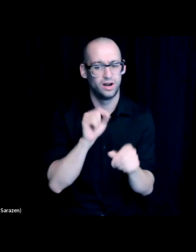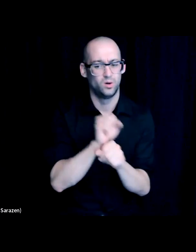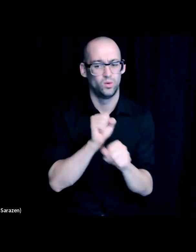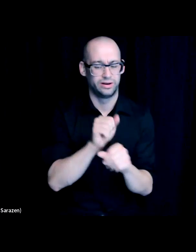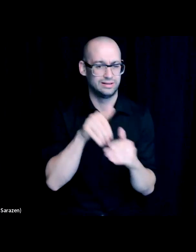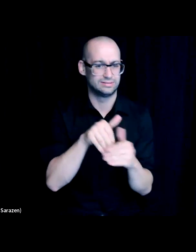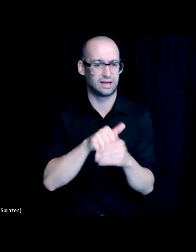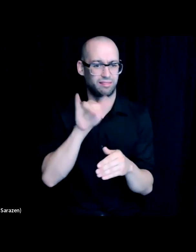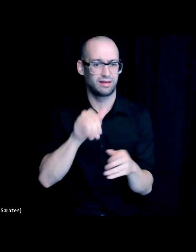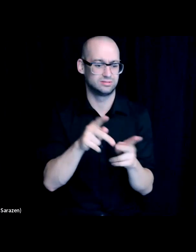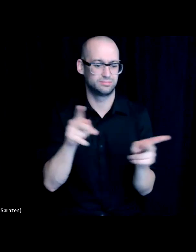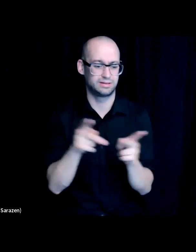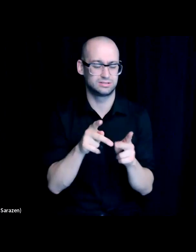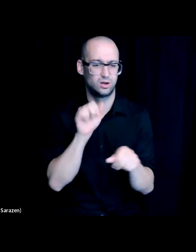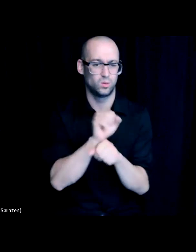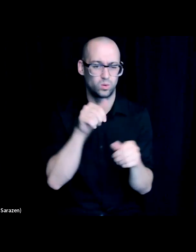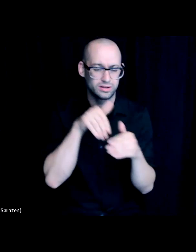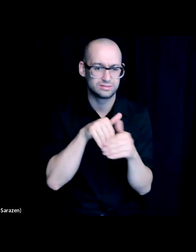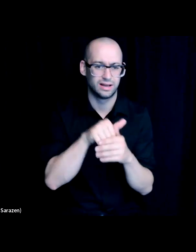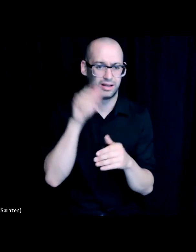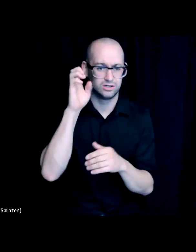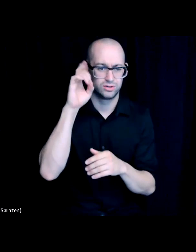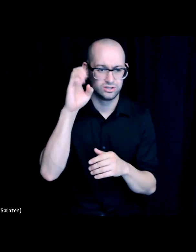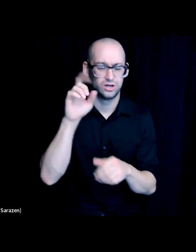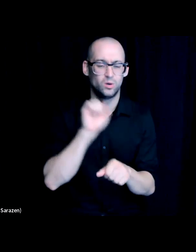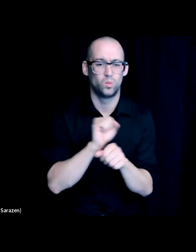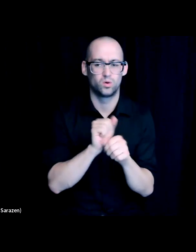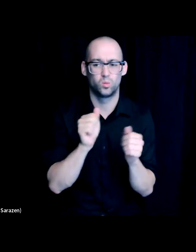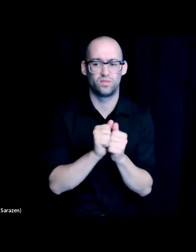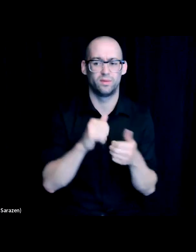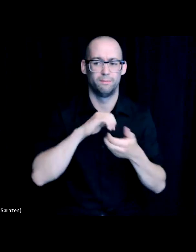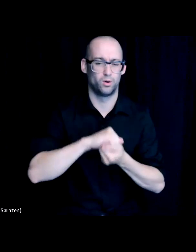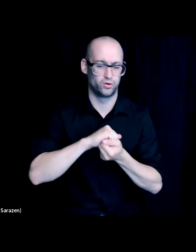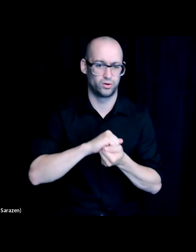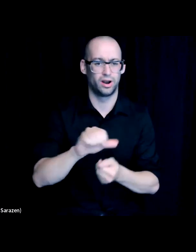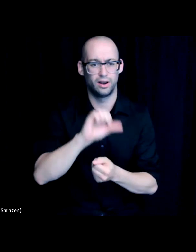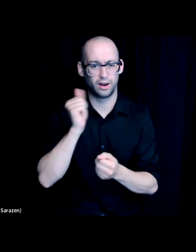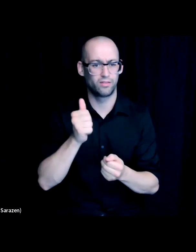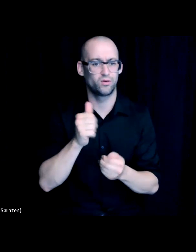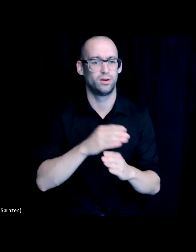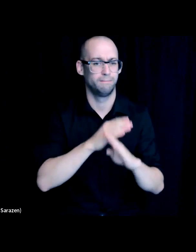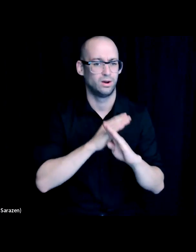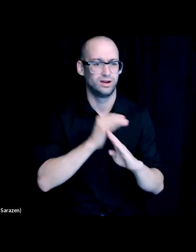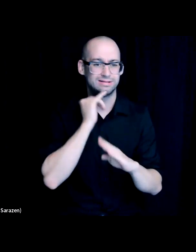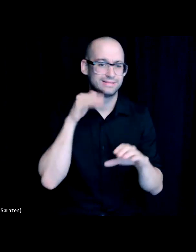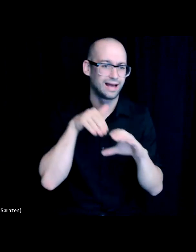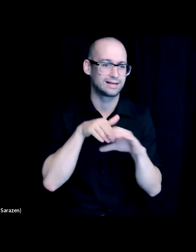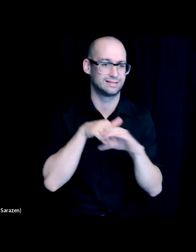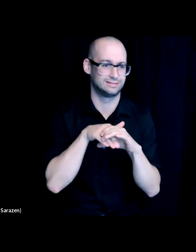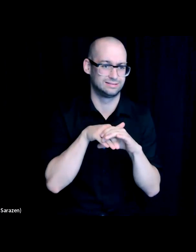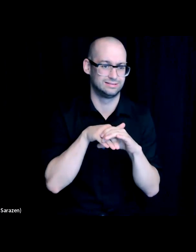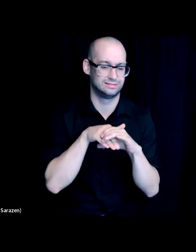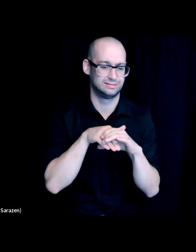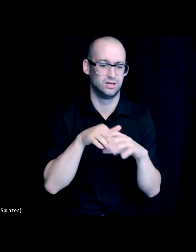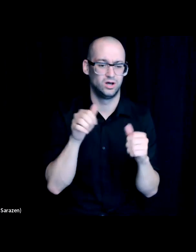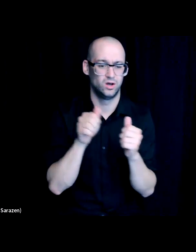space to work in the education and work with education partners. Another barrier that we see is just access. Like I said, with participants